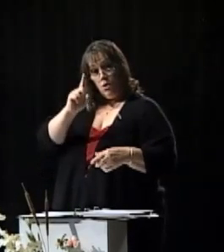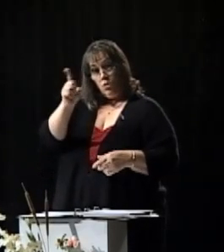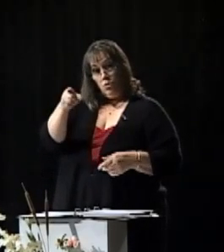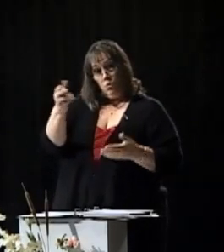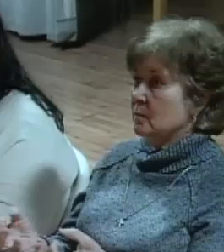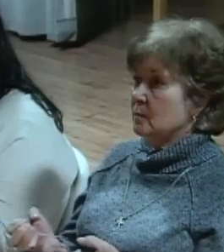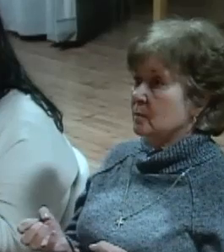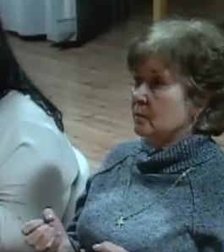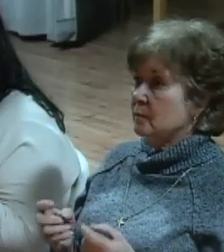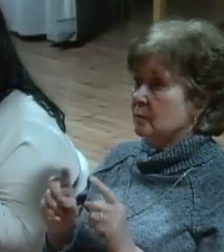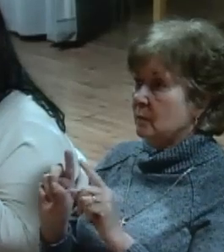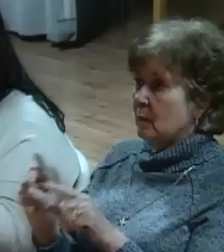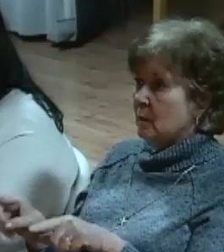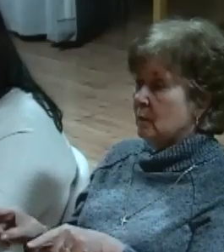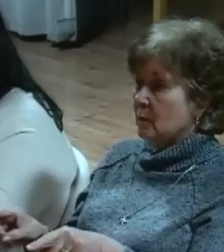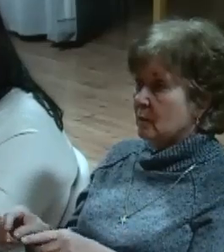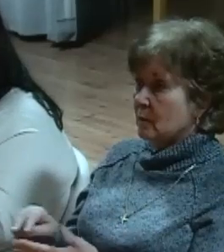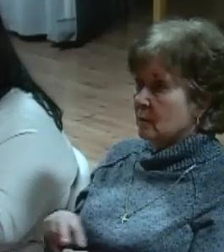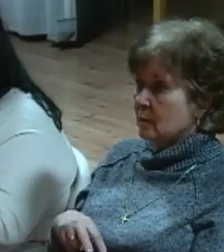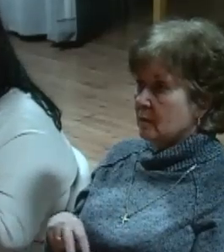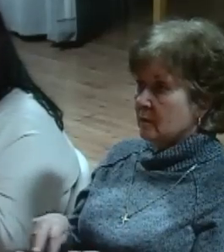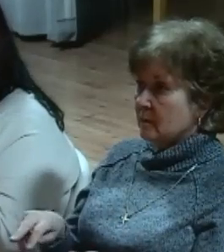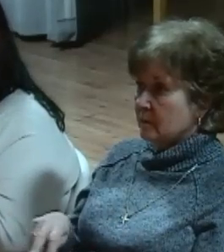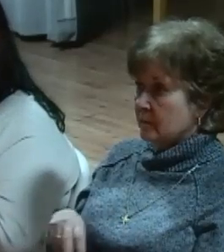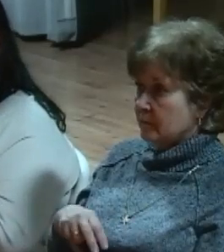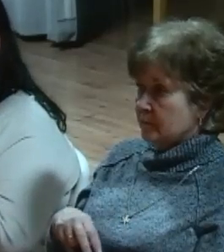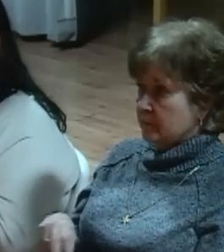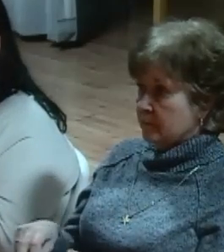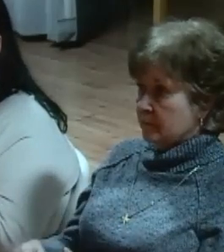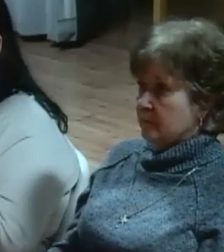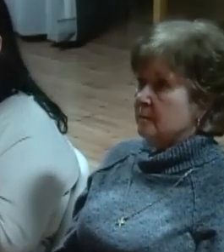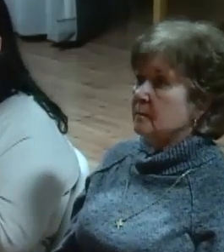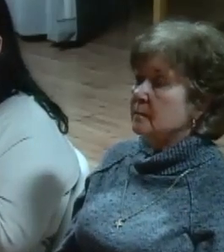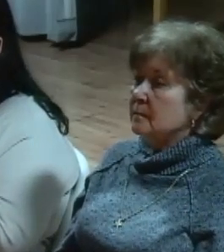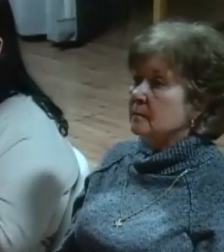You want to go to the dance.